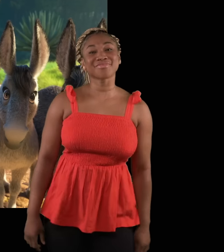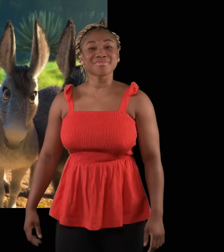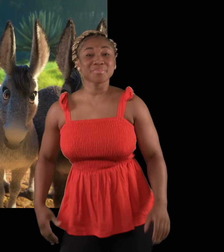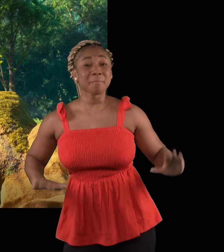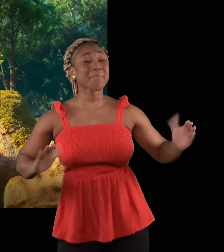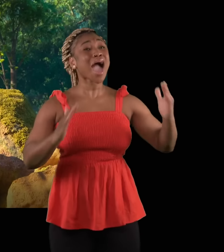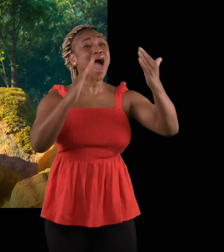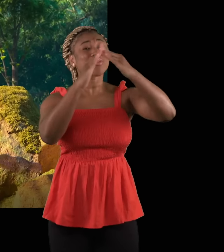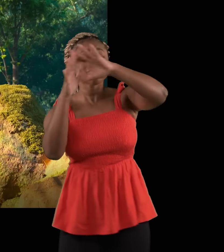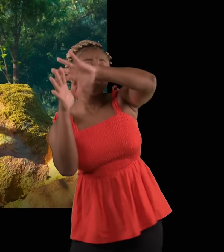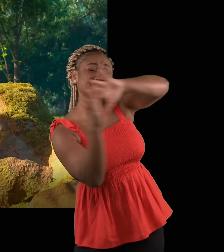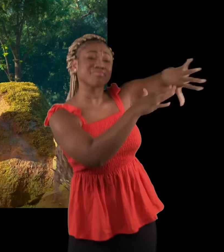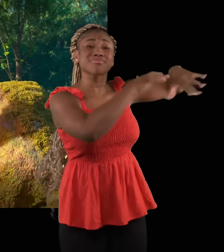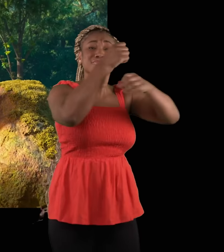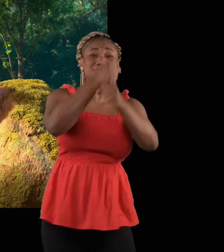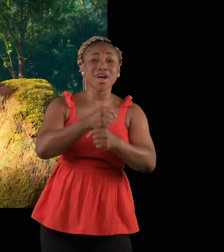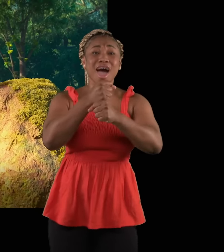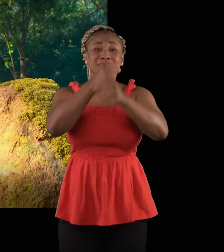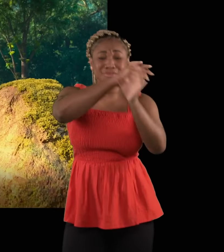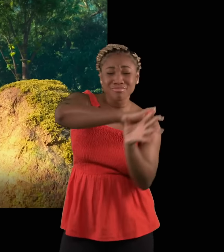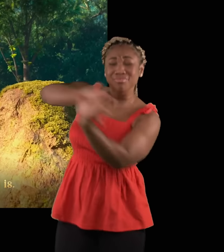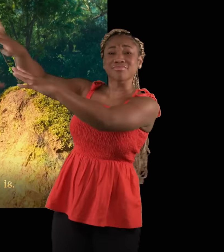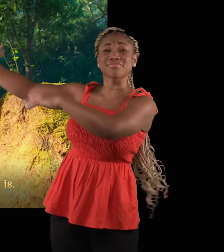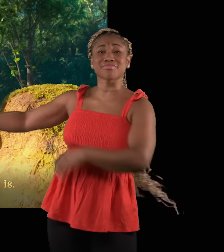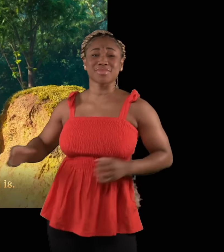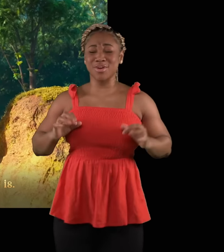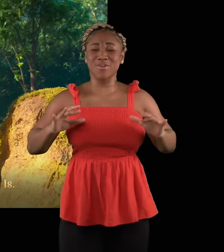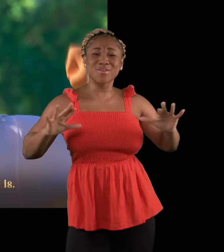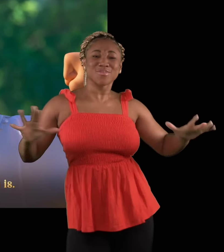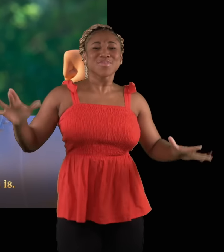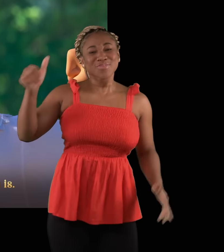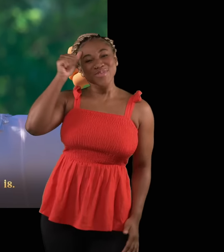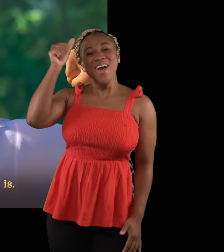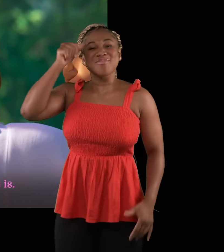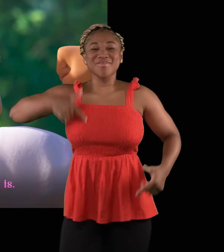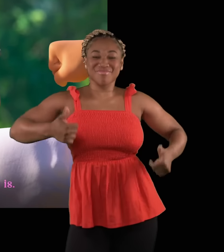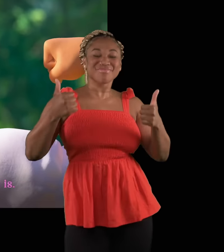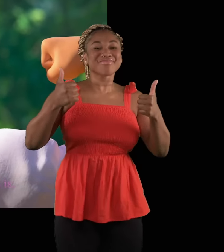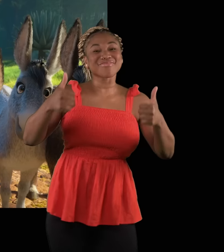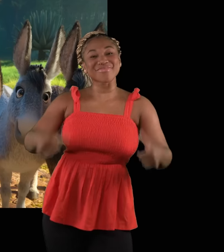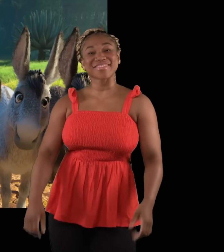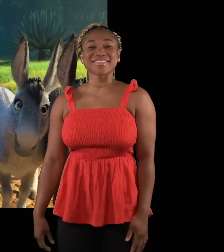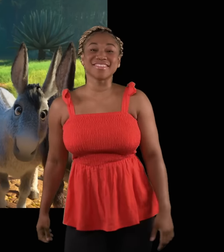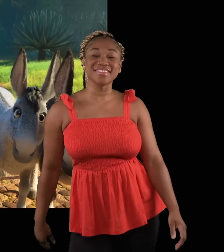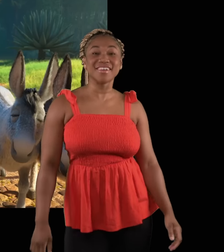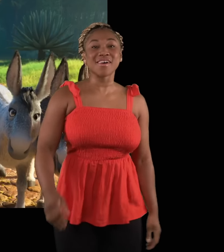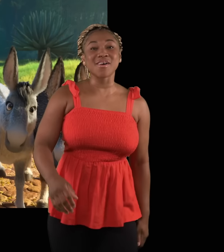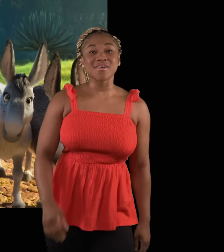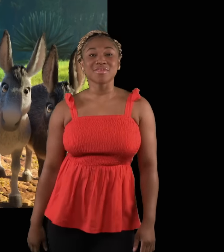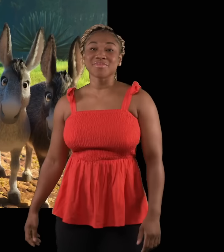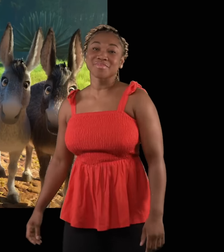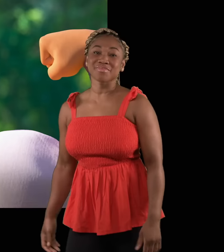Okay. I move mountains. I move churches. And I glow cause I know what my worth is. Of I mean,